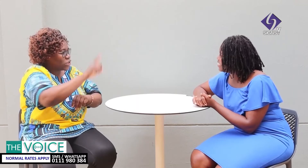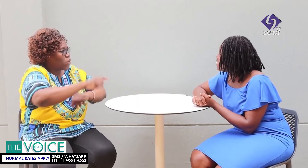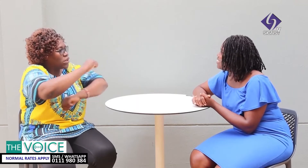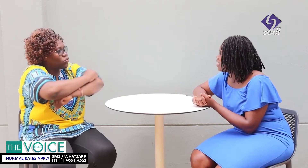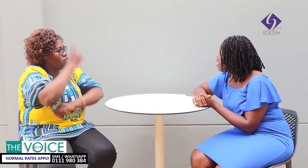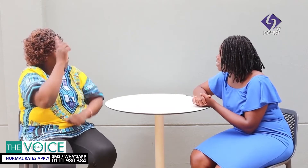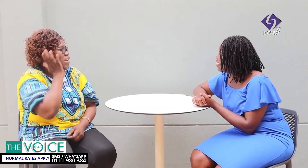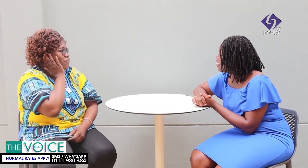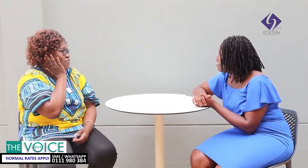board of.